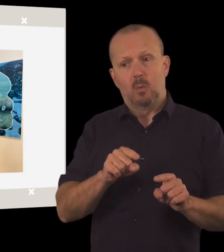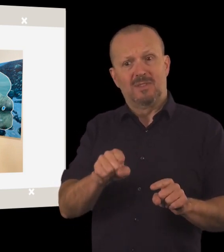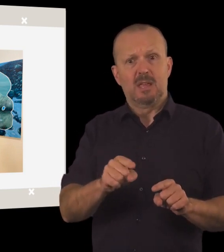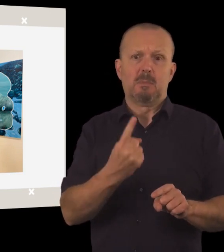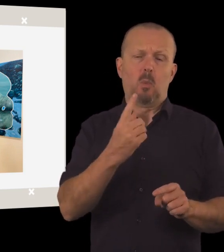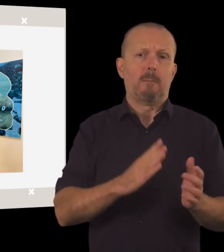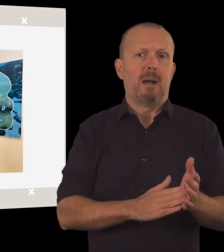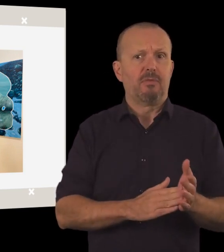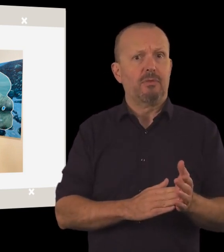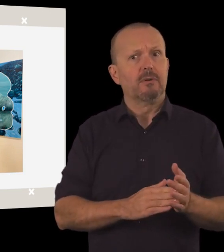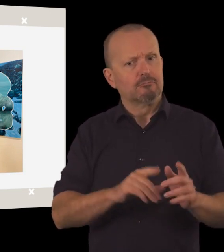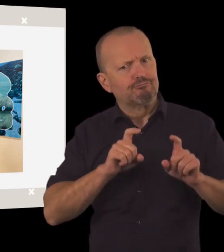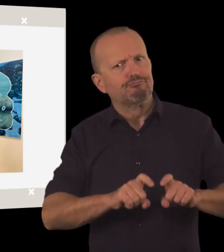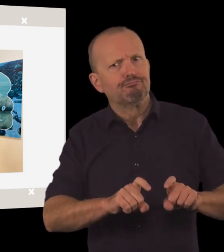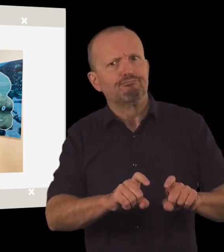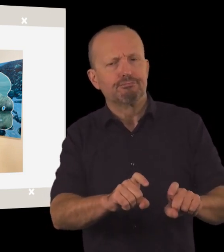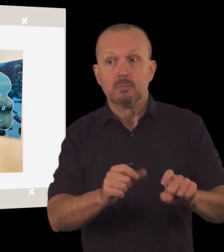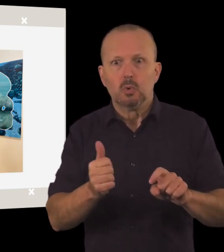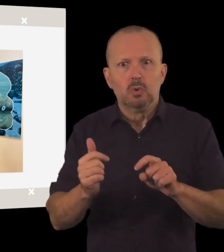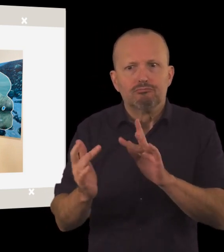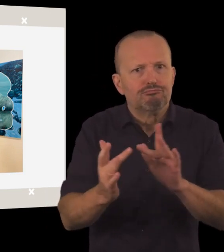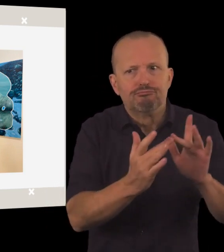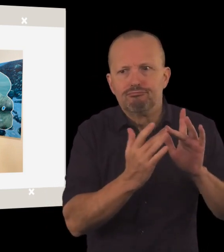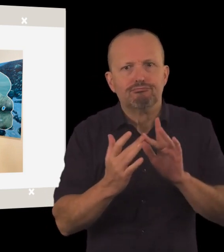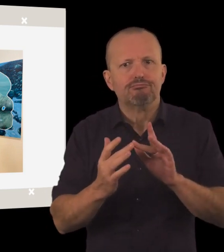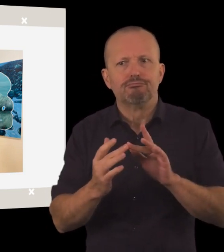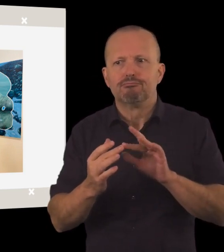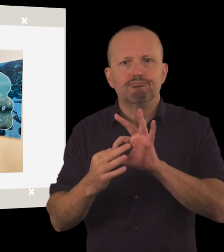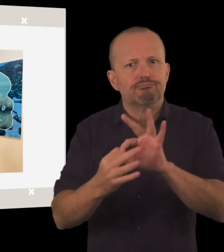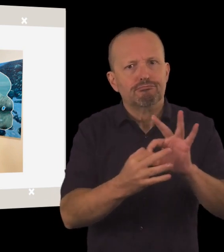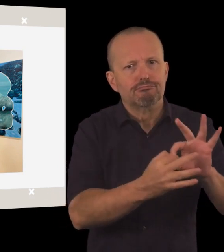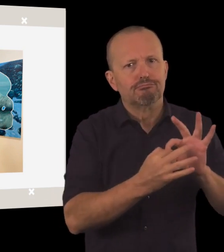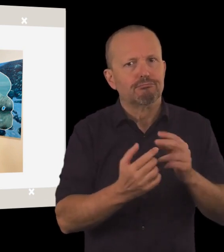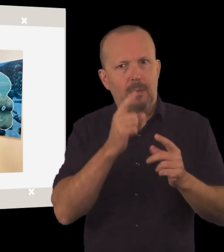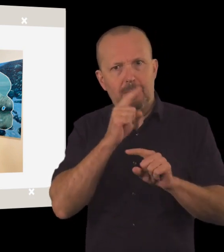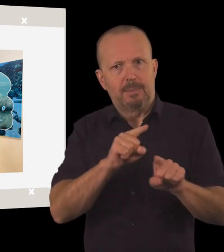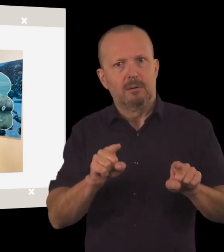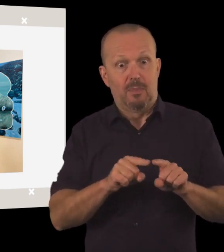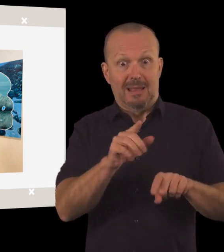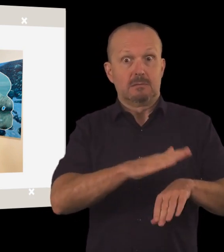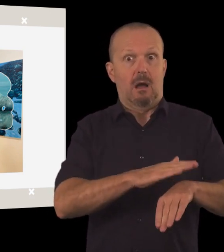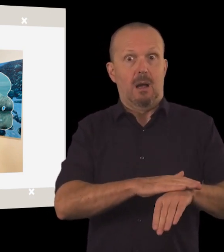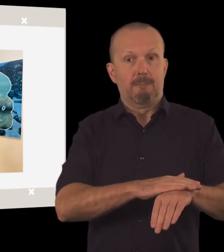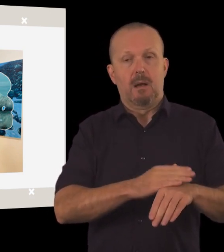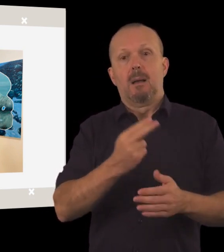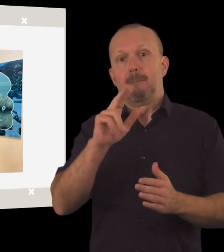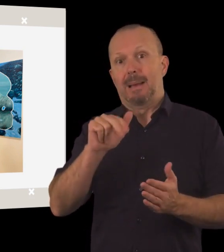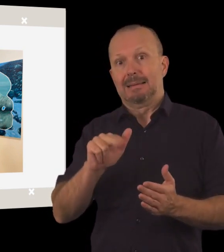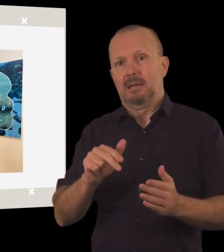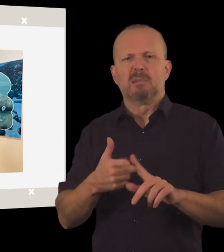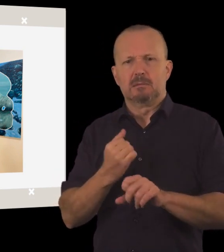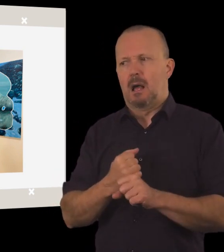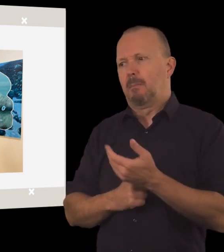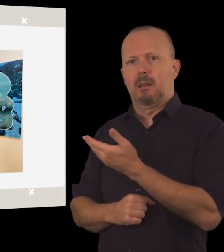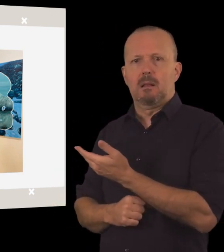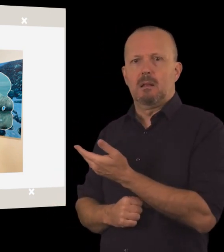and it was a really good opportunity for me to grow and connect with different people. So this painting here was one of the paintings that I created